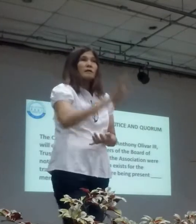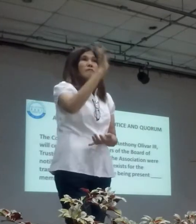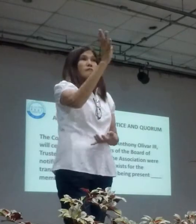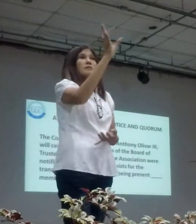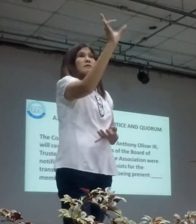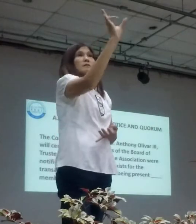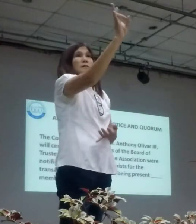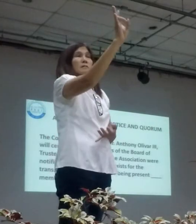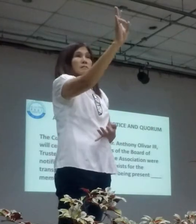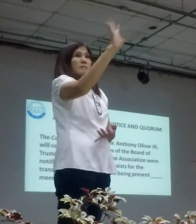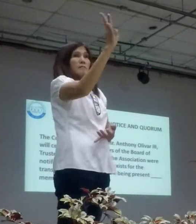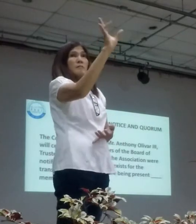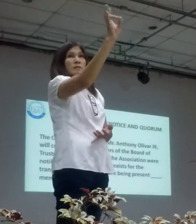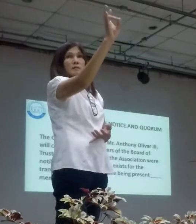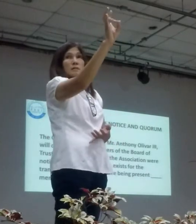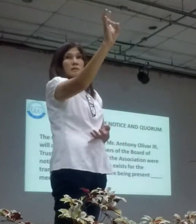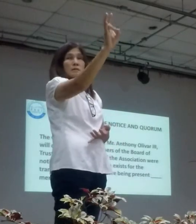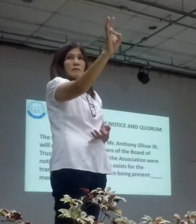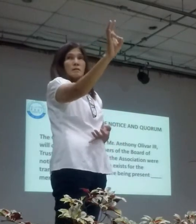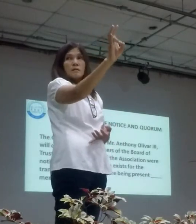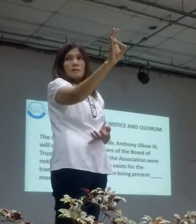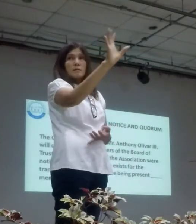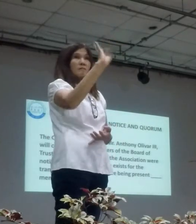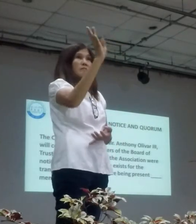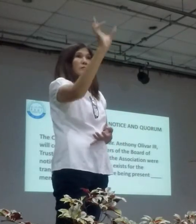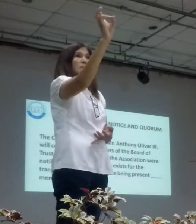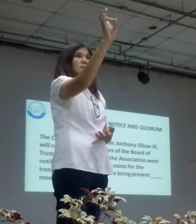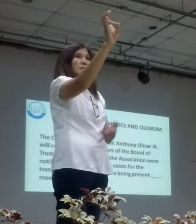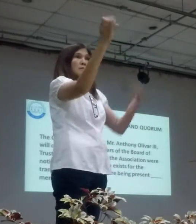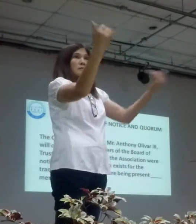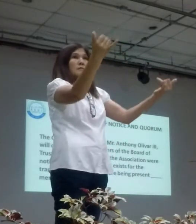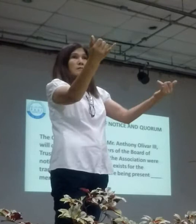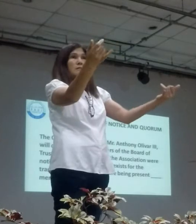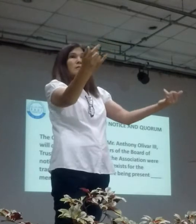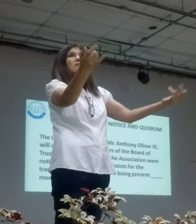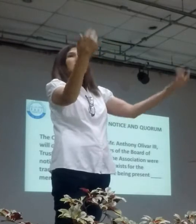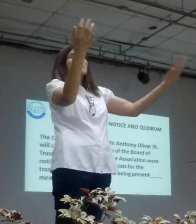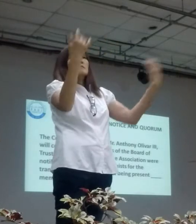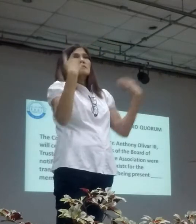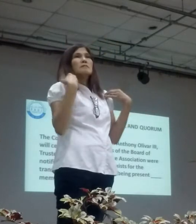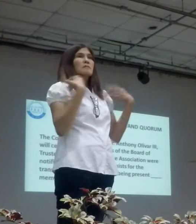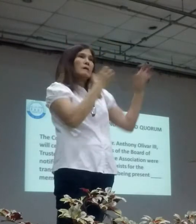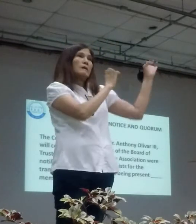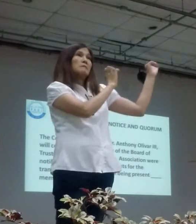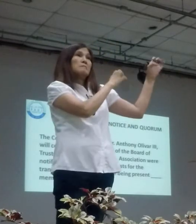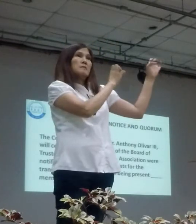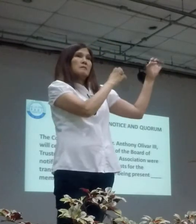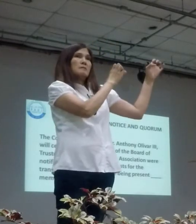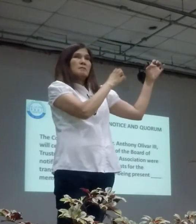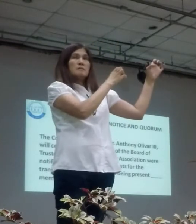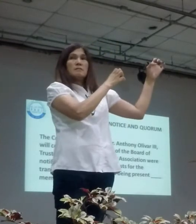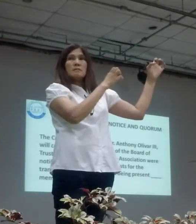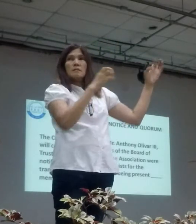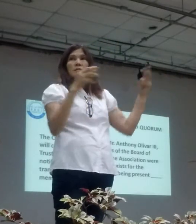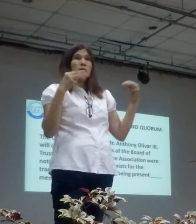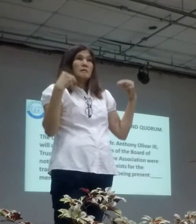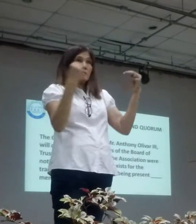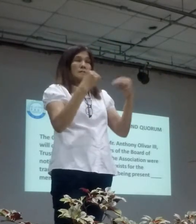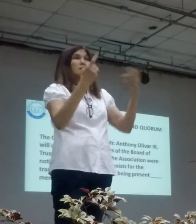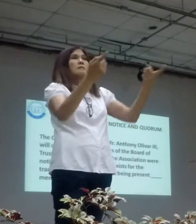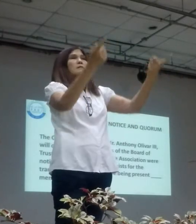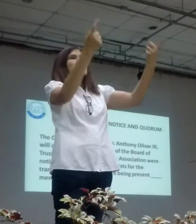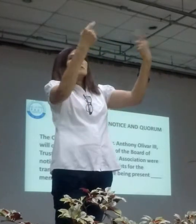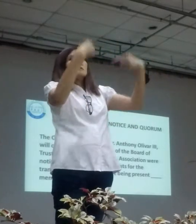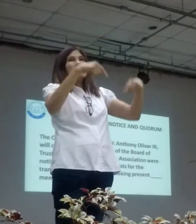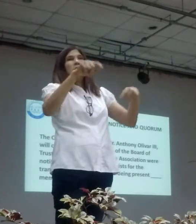Forty-seven. We are at the moment 47, but we are expecting other members to be coming,